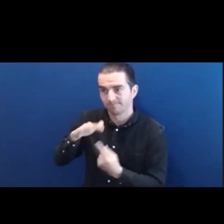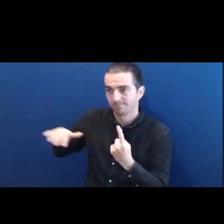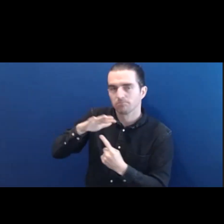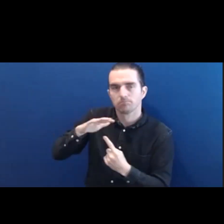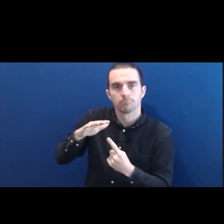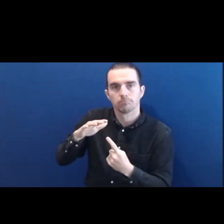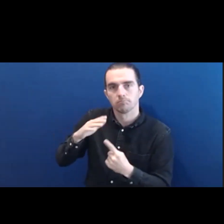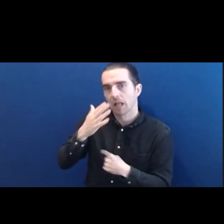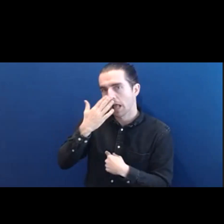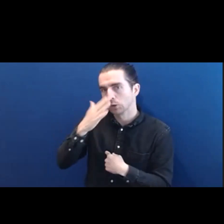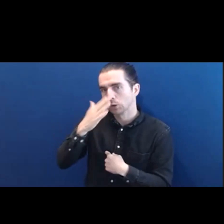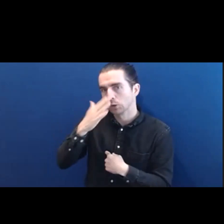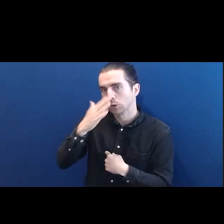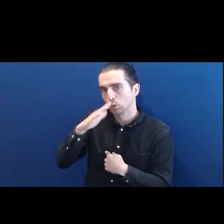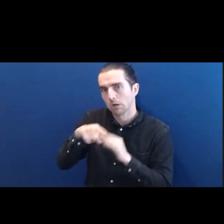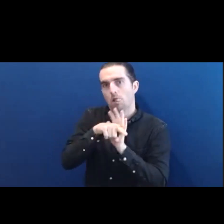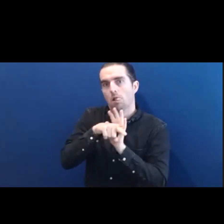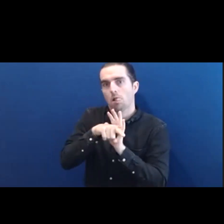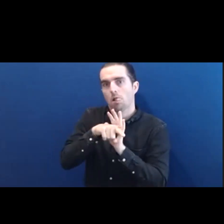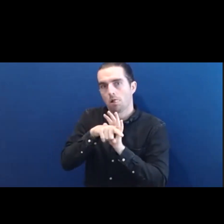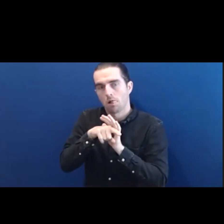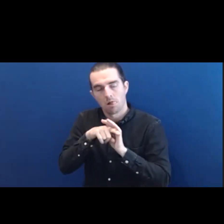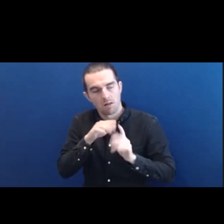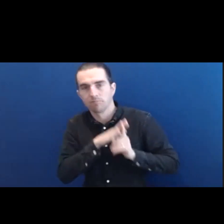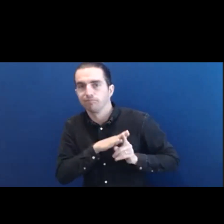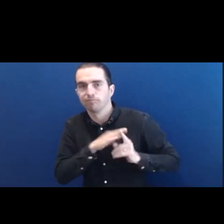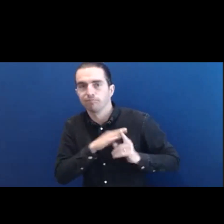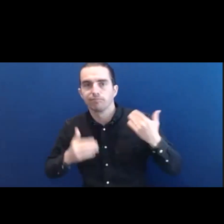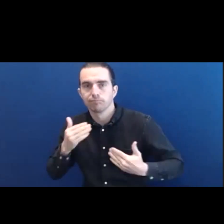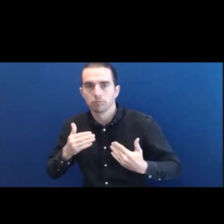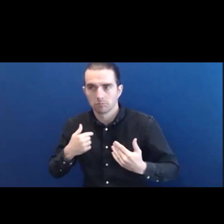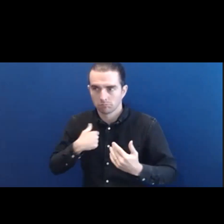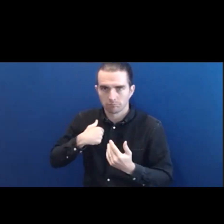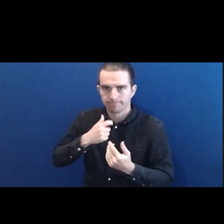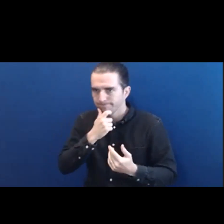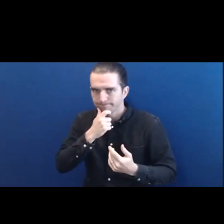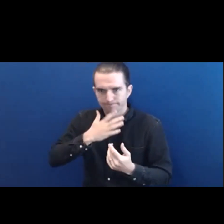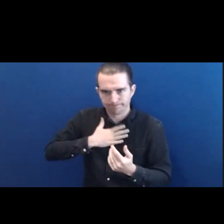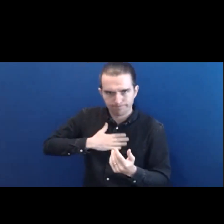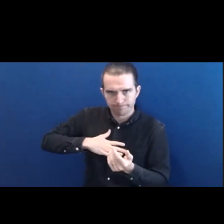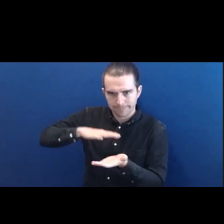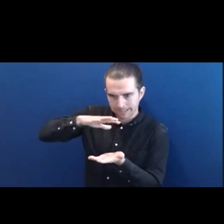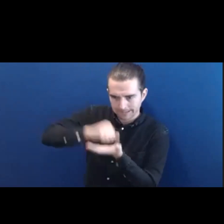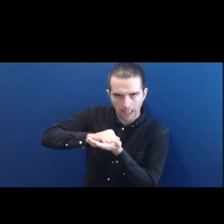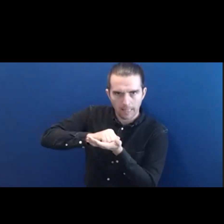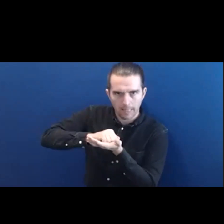people with disabilities is one of the challenges that we are going through.